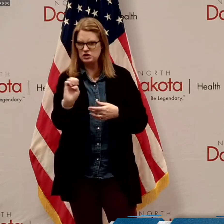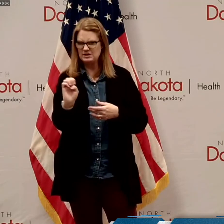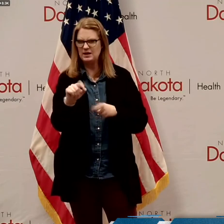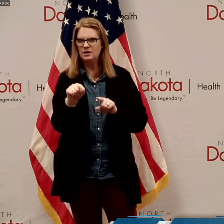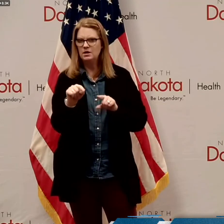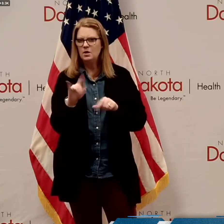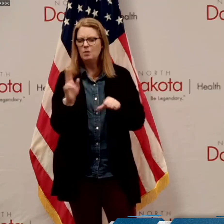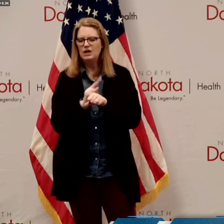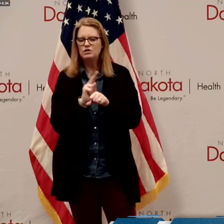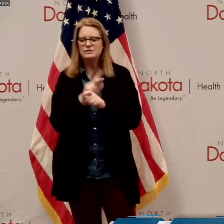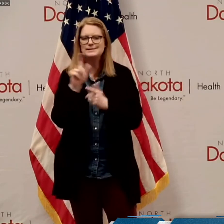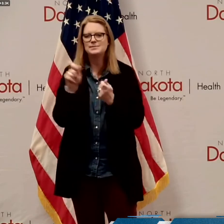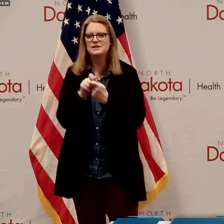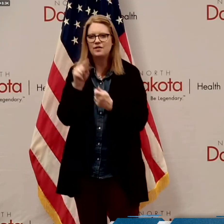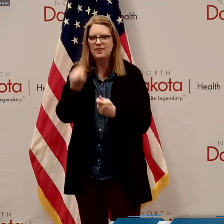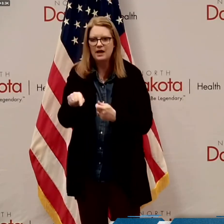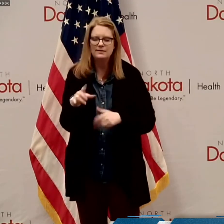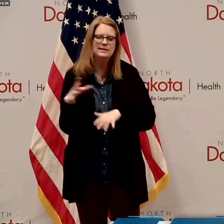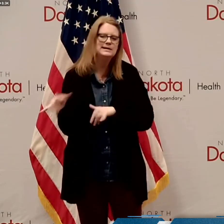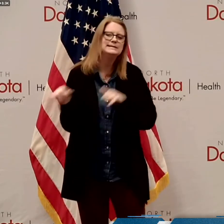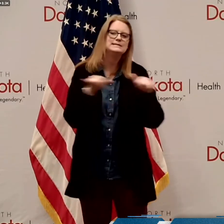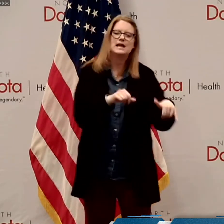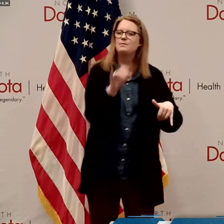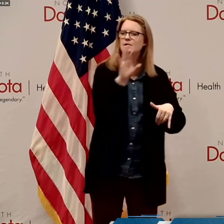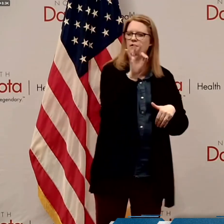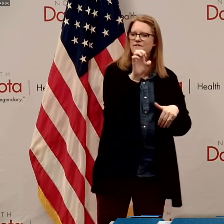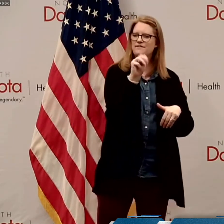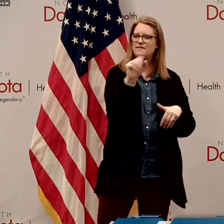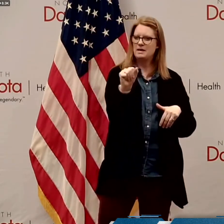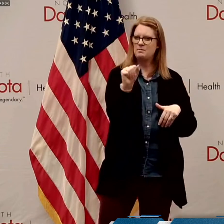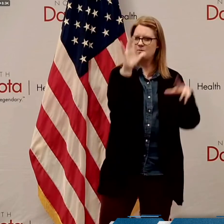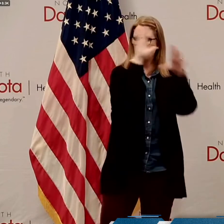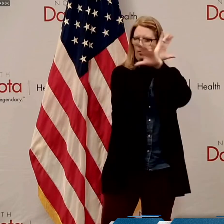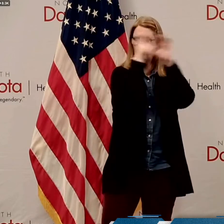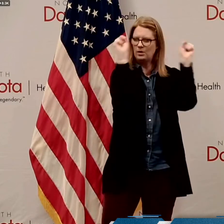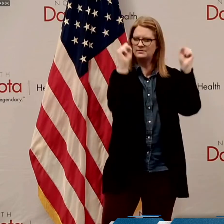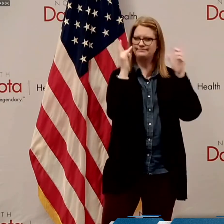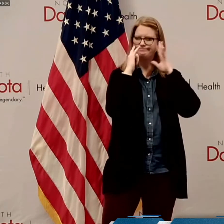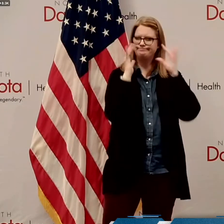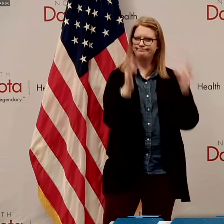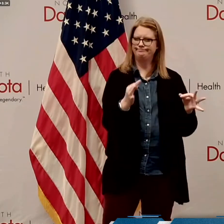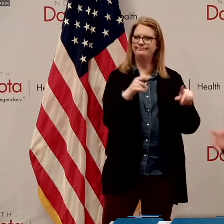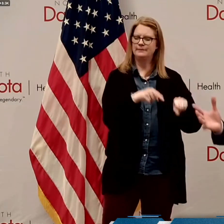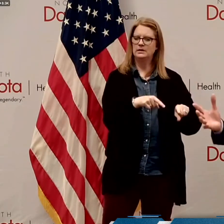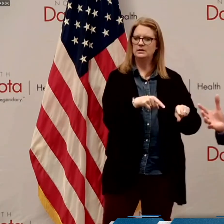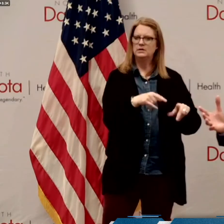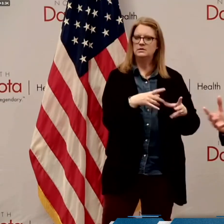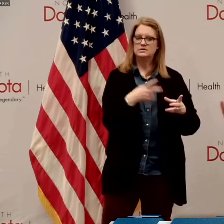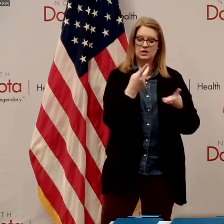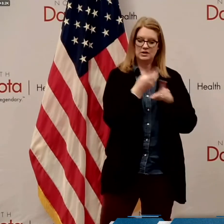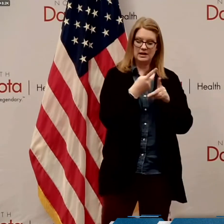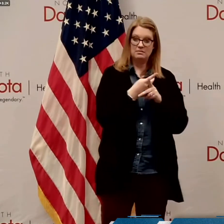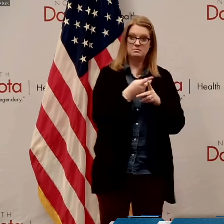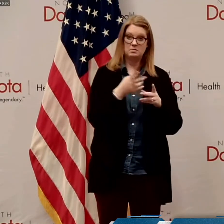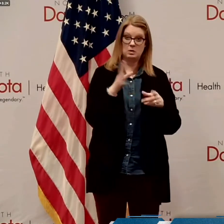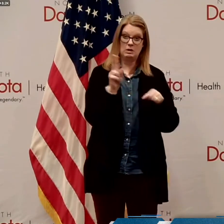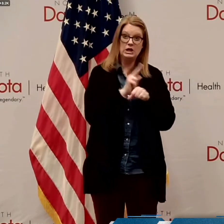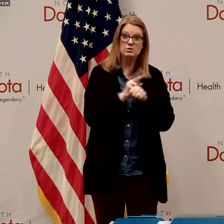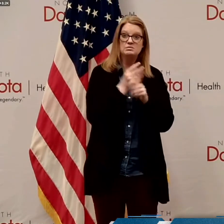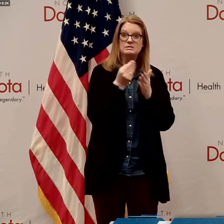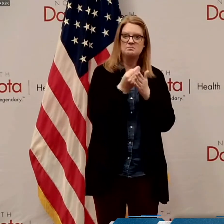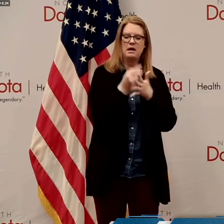much the same way when we get a FEMA presidential declaration, that then we again keep our expenses, so to speak, at